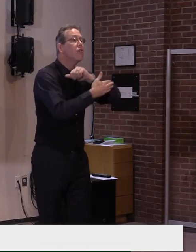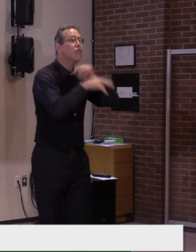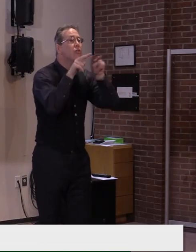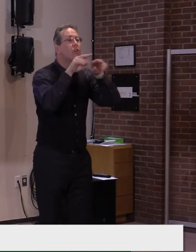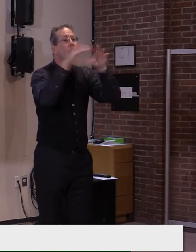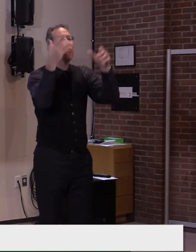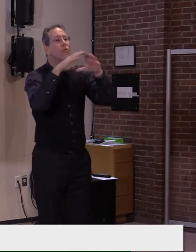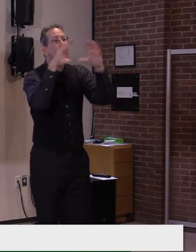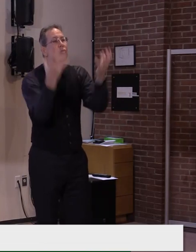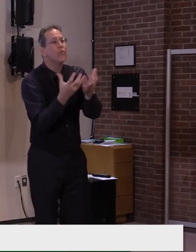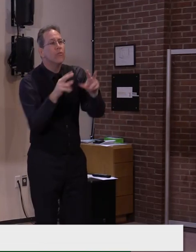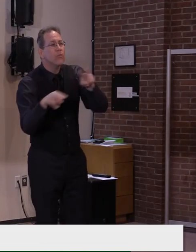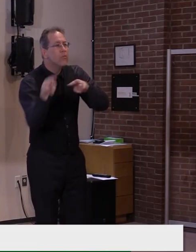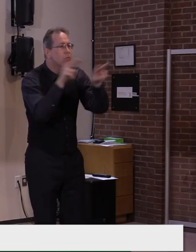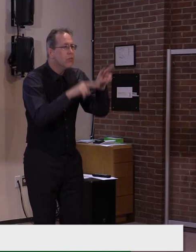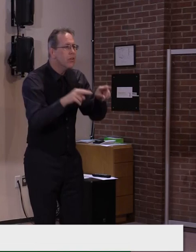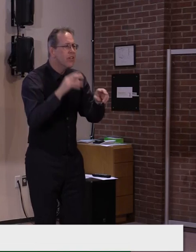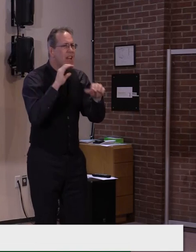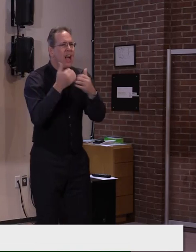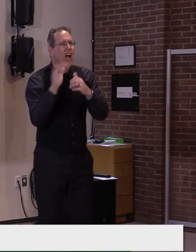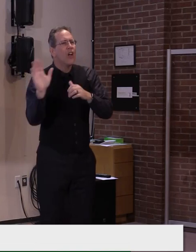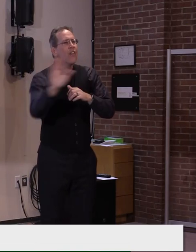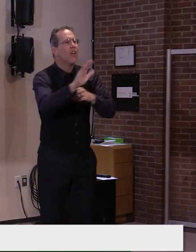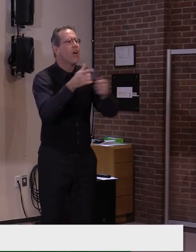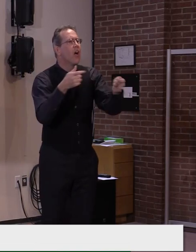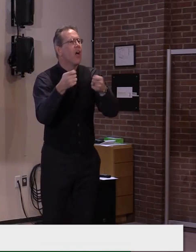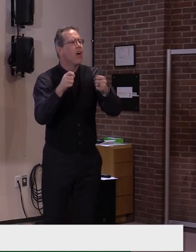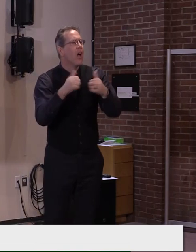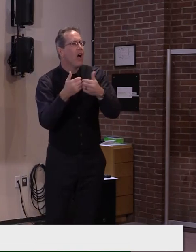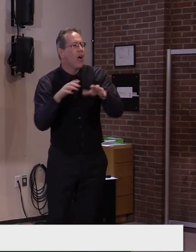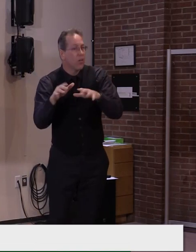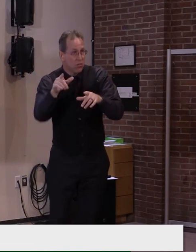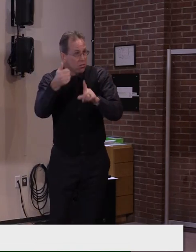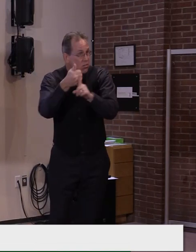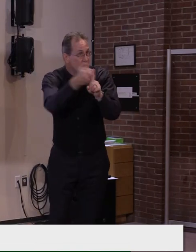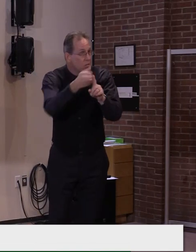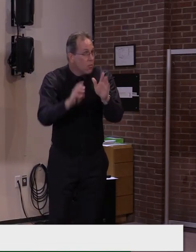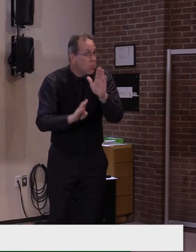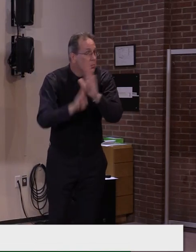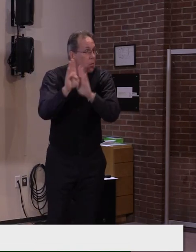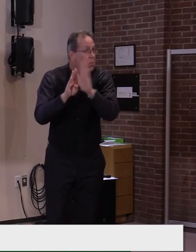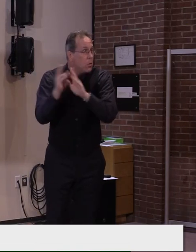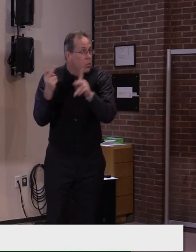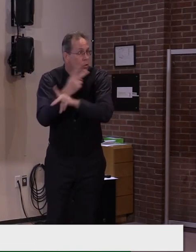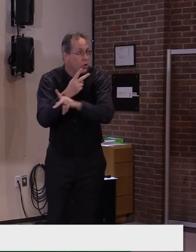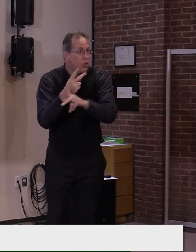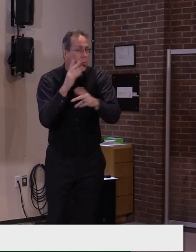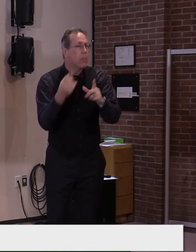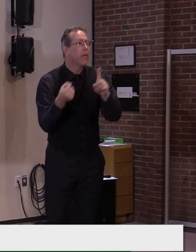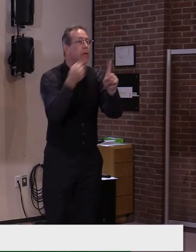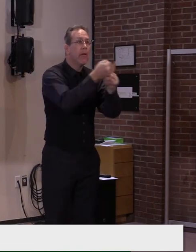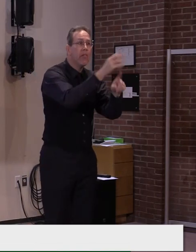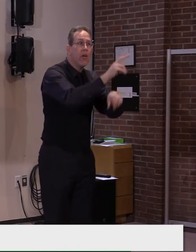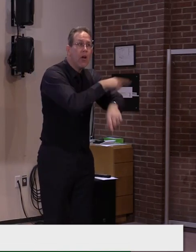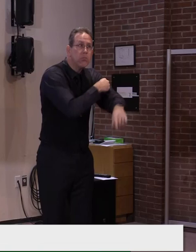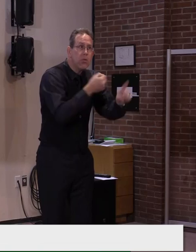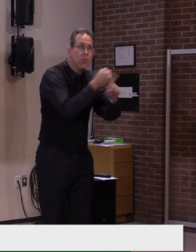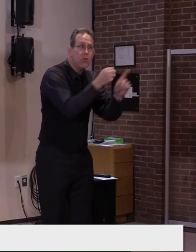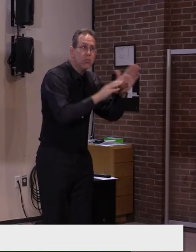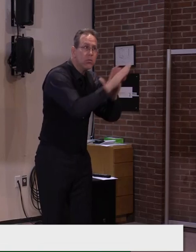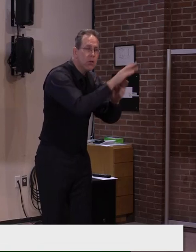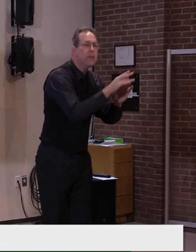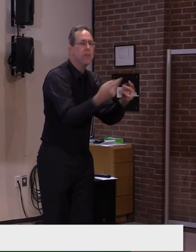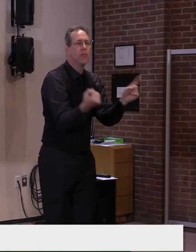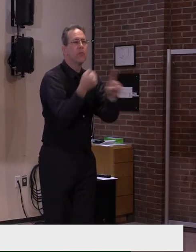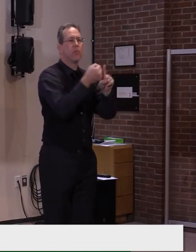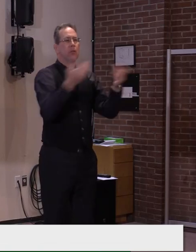how their large increases in cases affects their hospitalizations and other important metrics. So